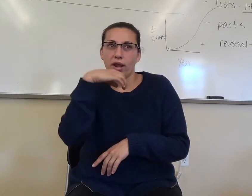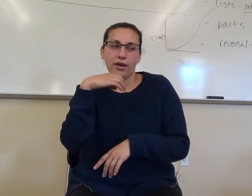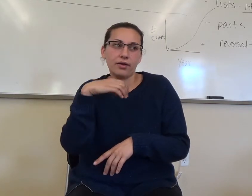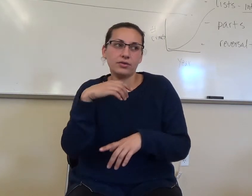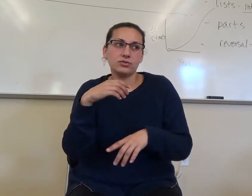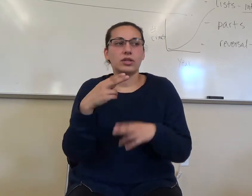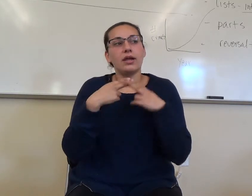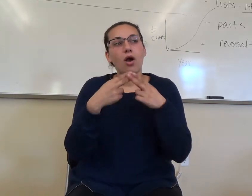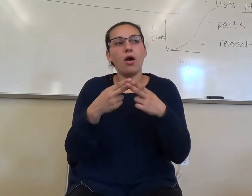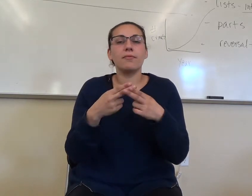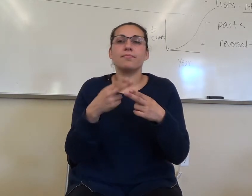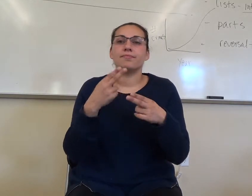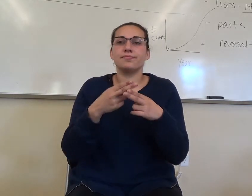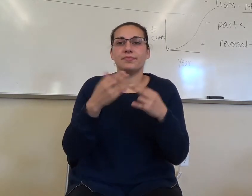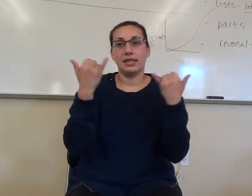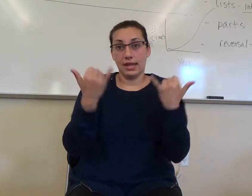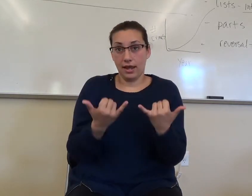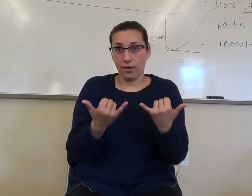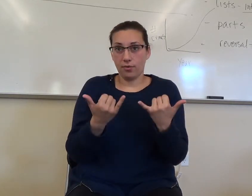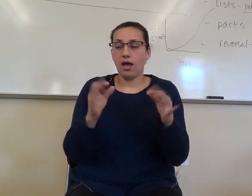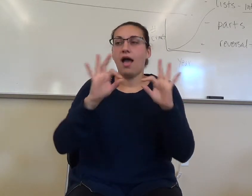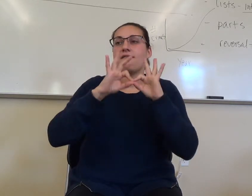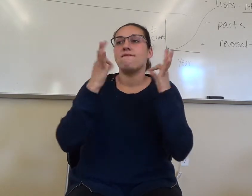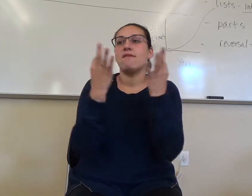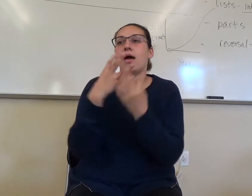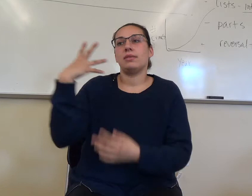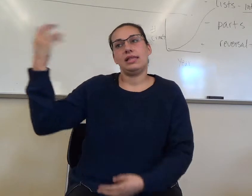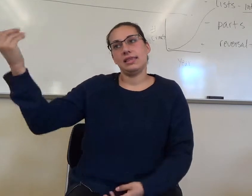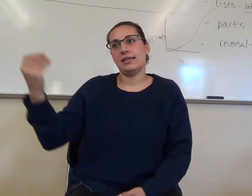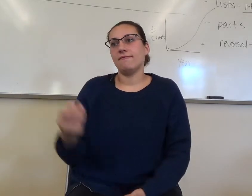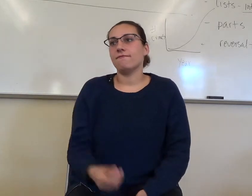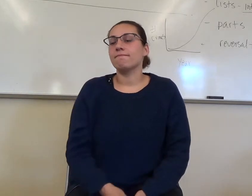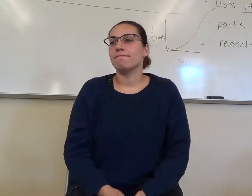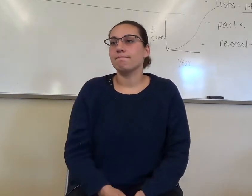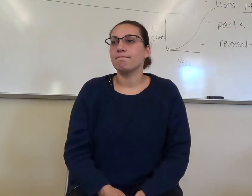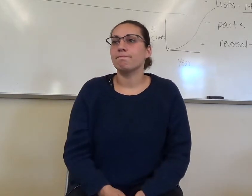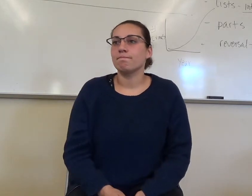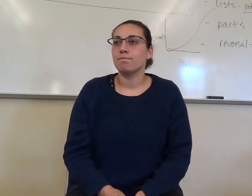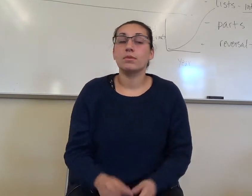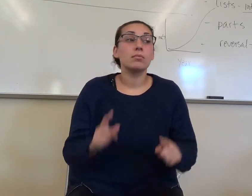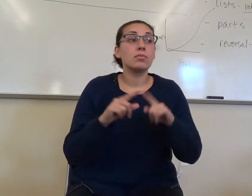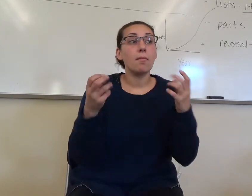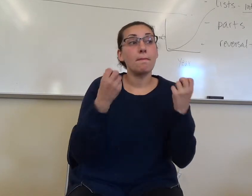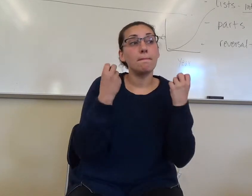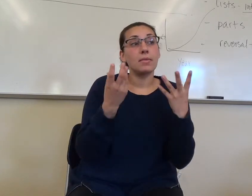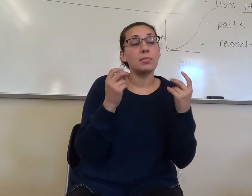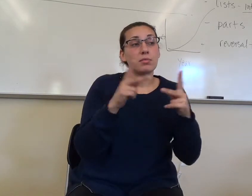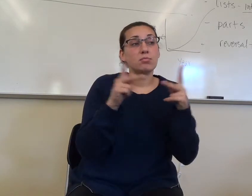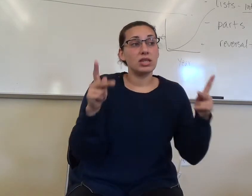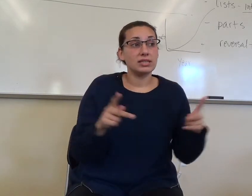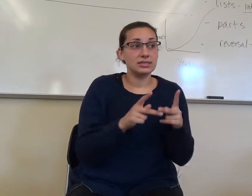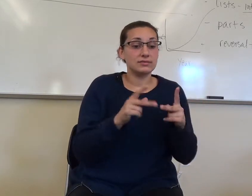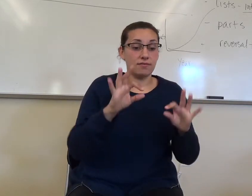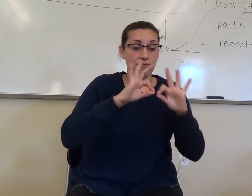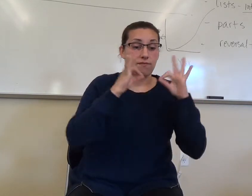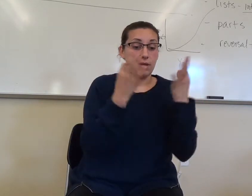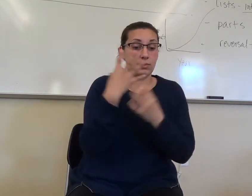family leave, okay? But it's true that in many places, family leave can also be if